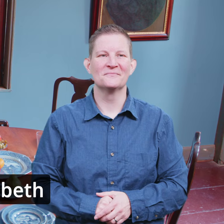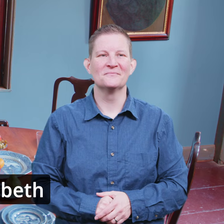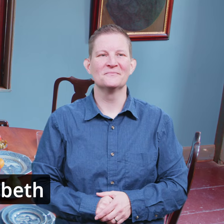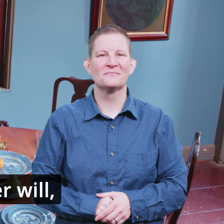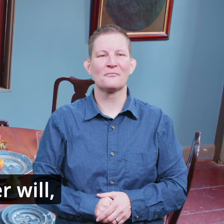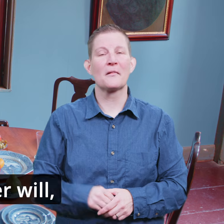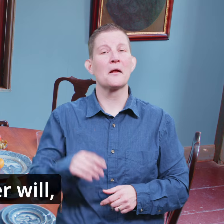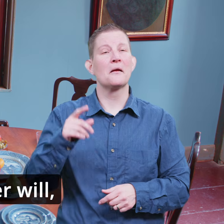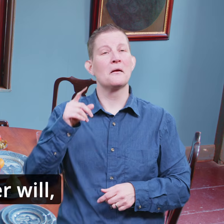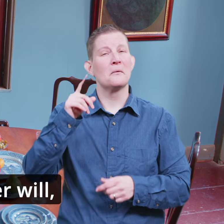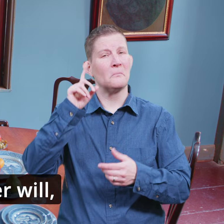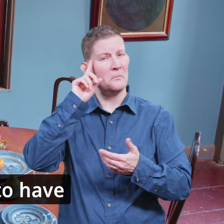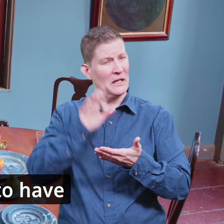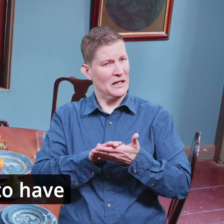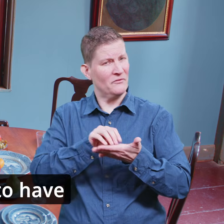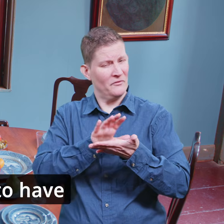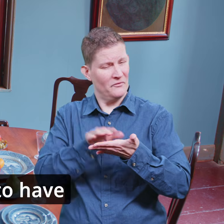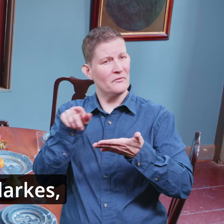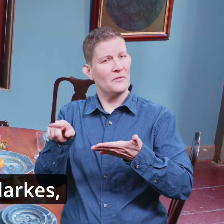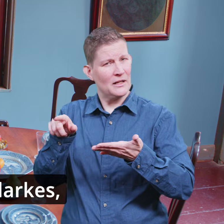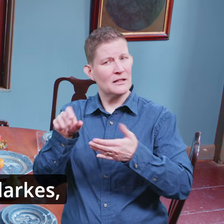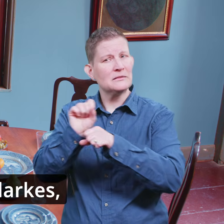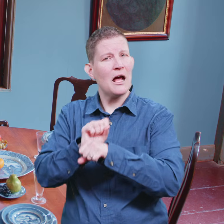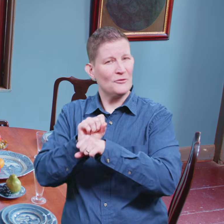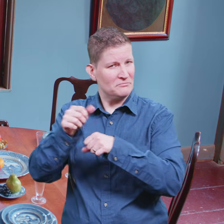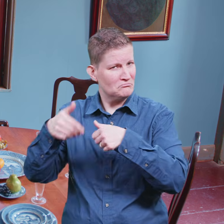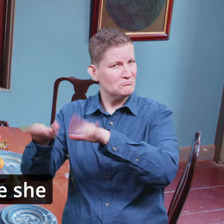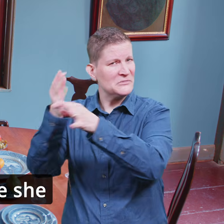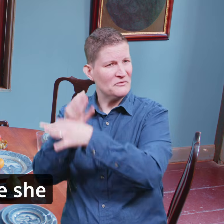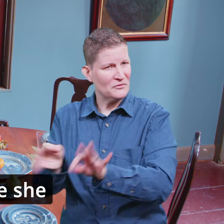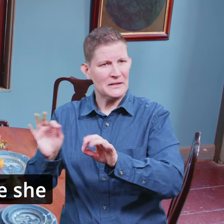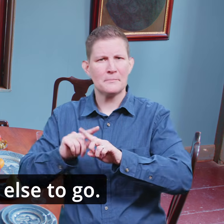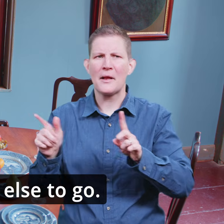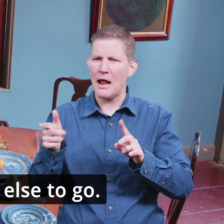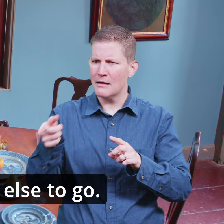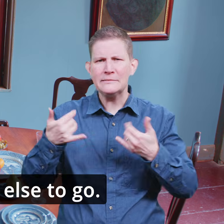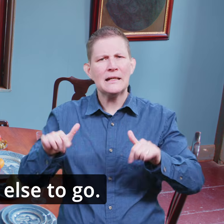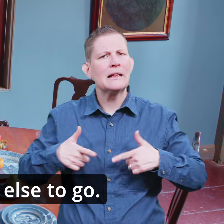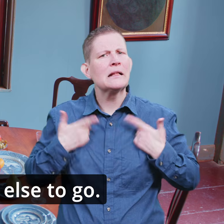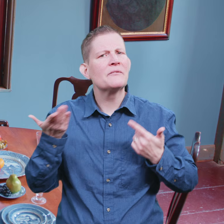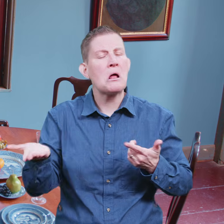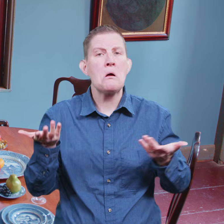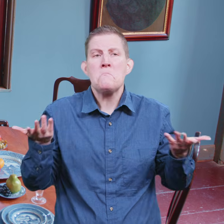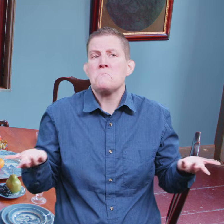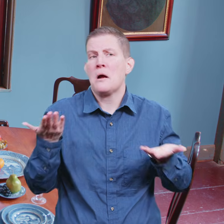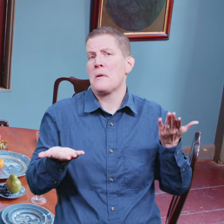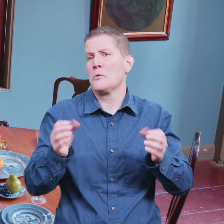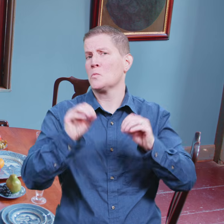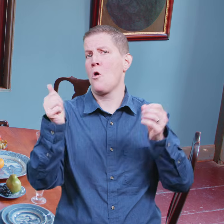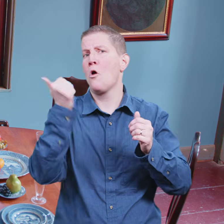We believe Elizabeth freed Dinah in her will, but Dinah seems to have stayed with the Clarkes, possibly because she didn't have anywhere else to go.